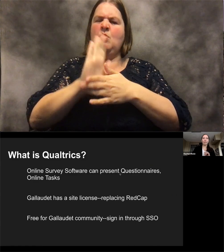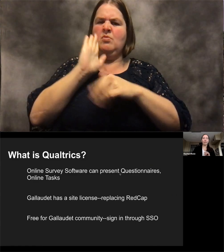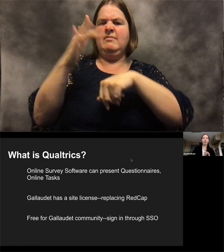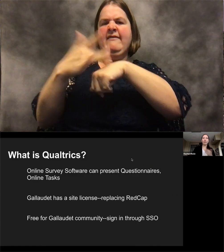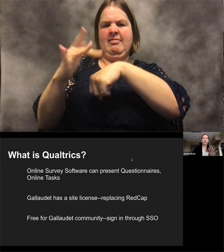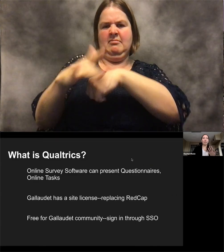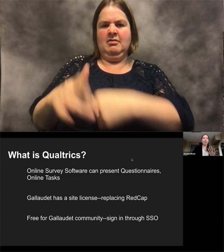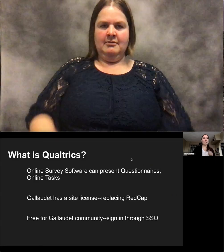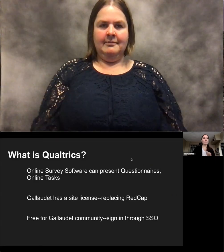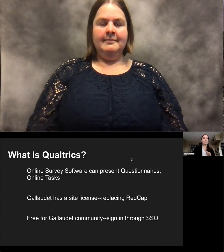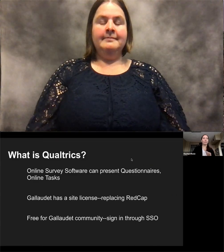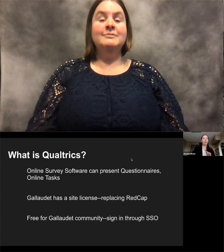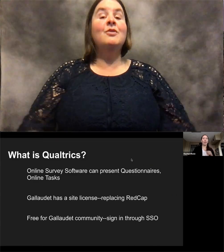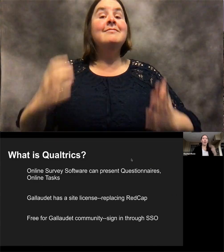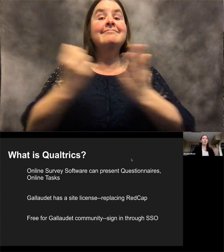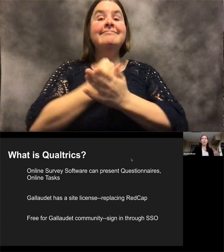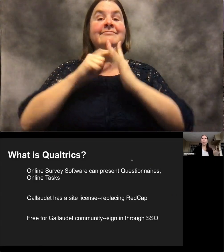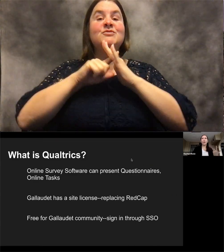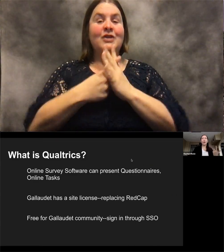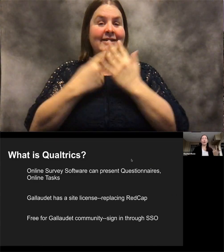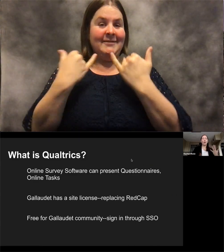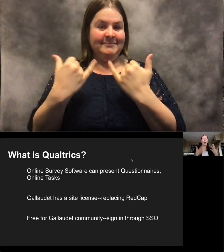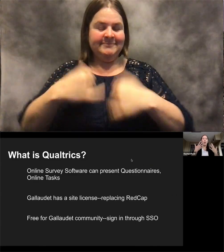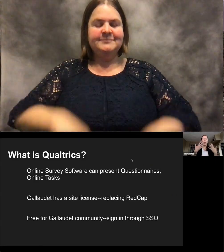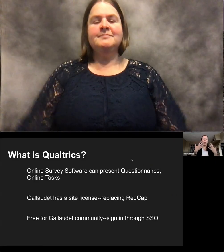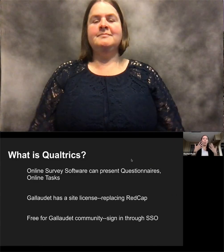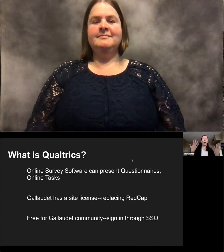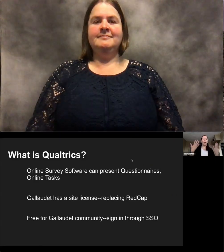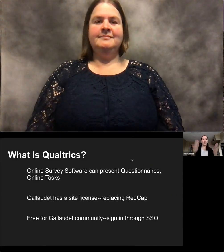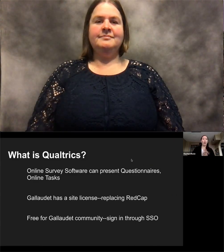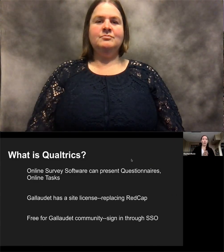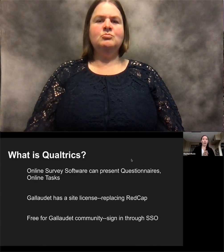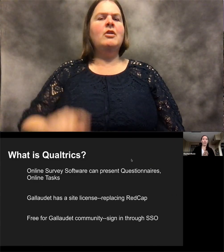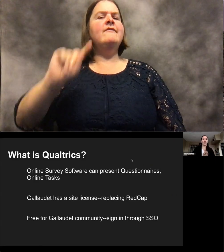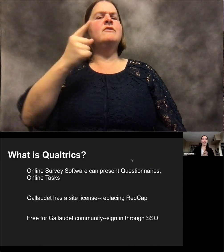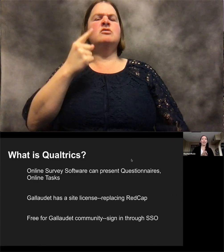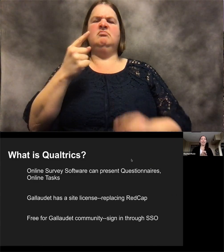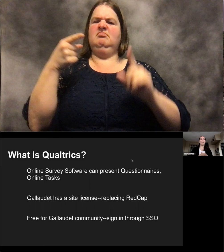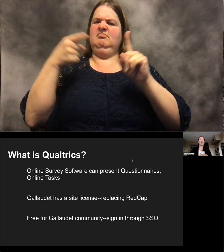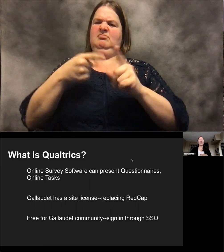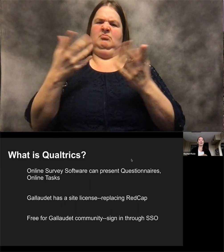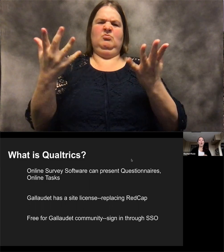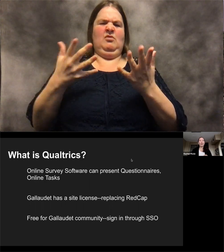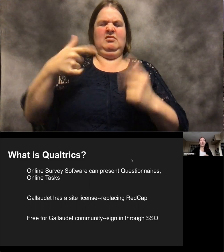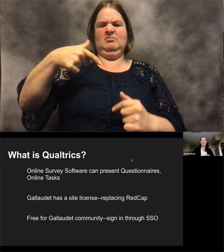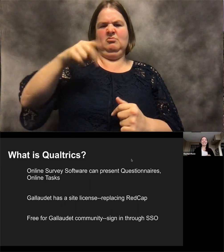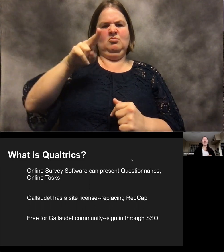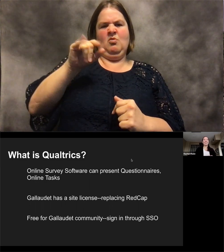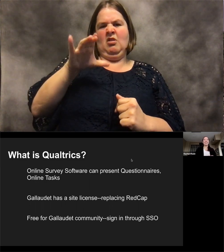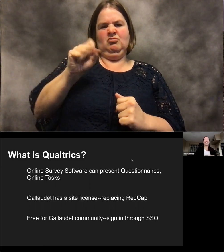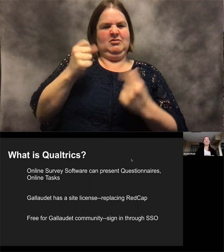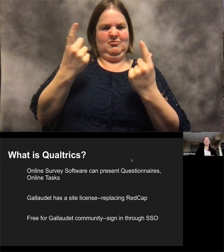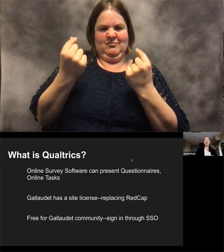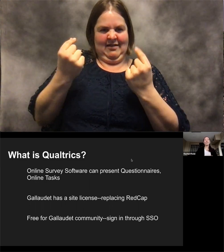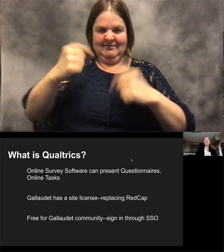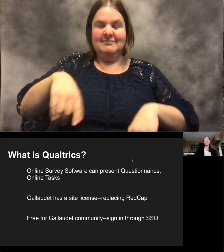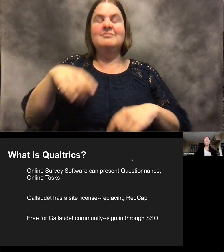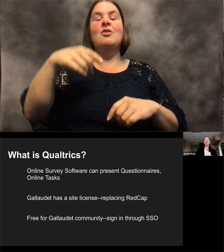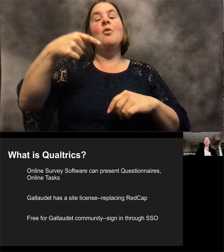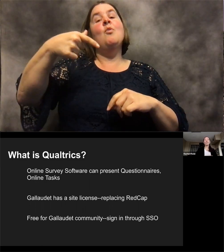Okay, so let's get started. First of all, what is Qualtrics? So Qualtrics